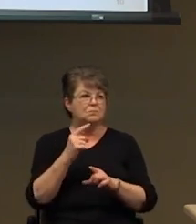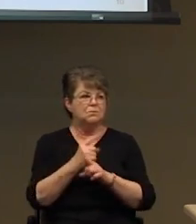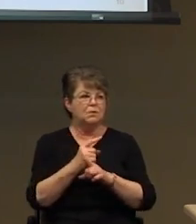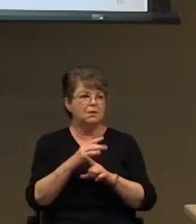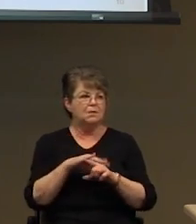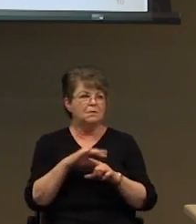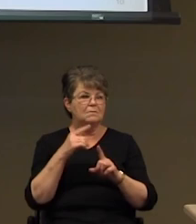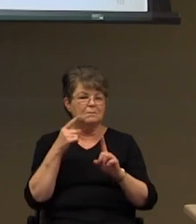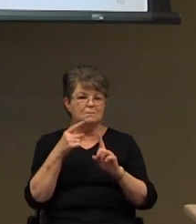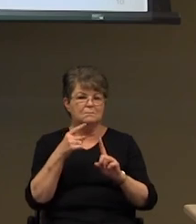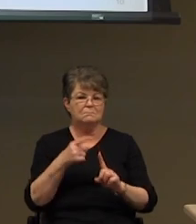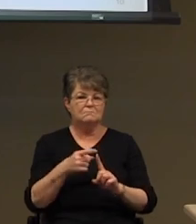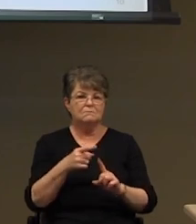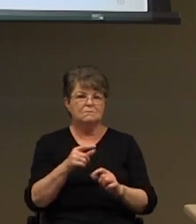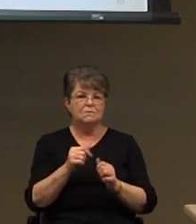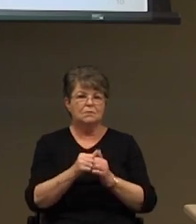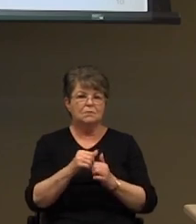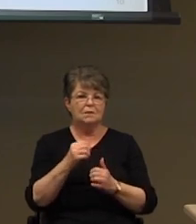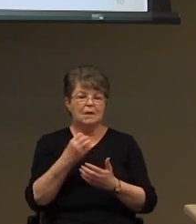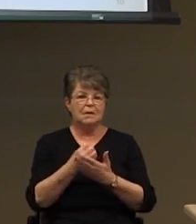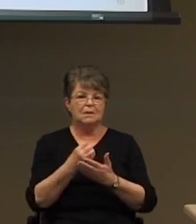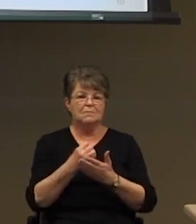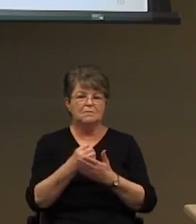president of the economic development.